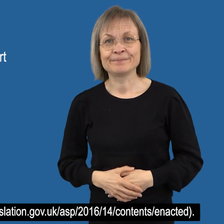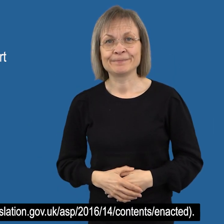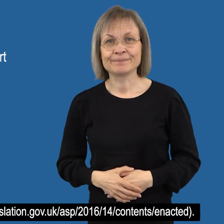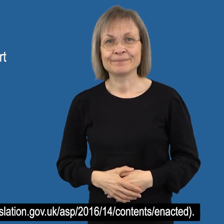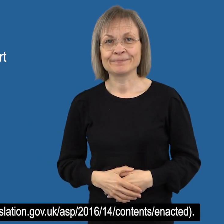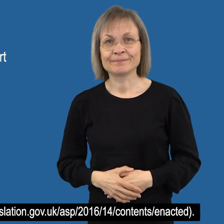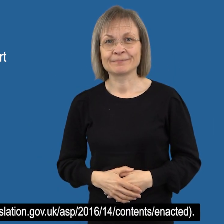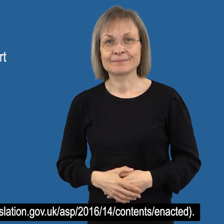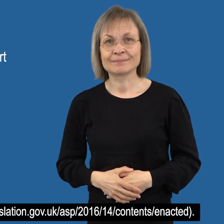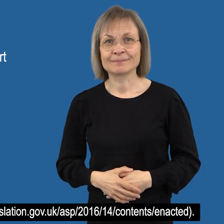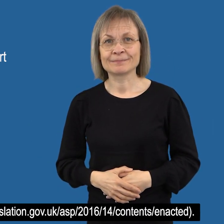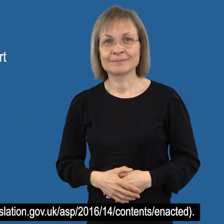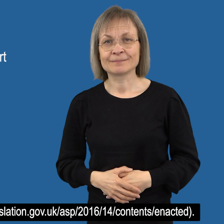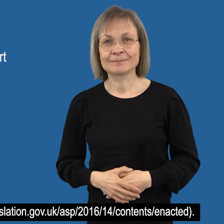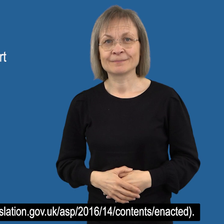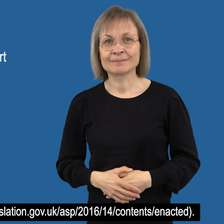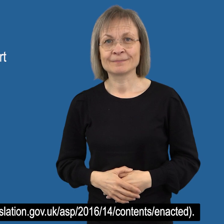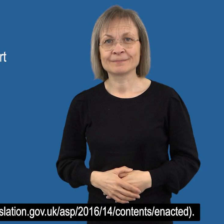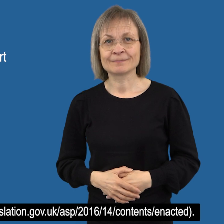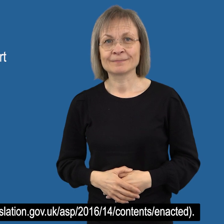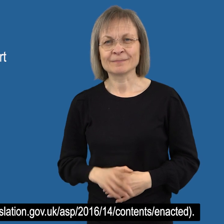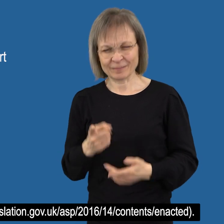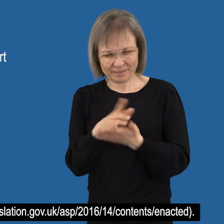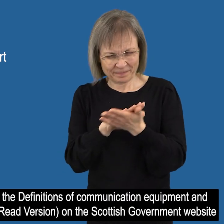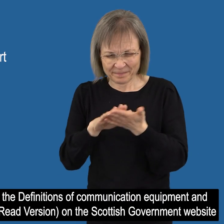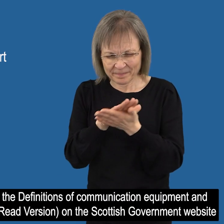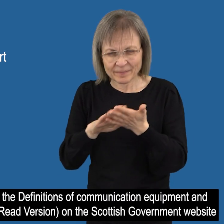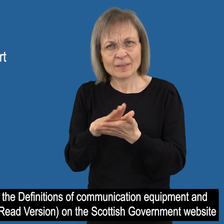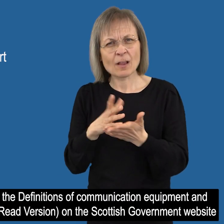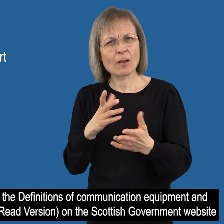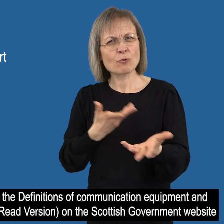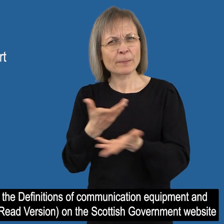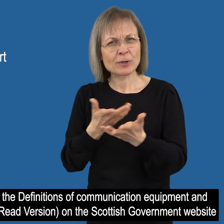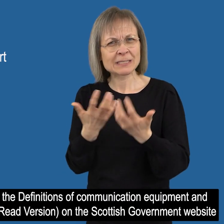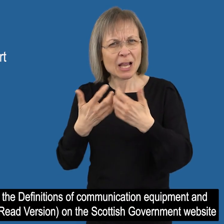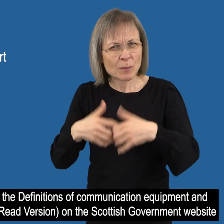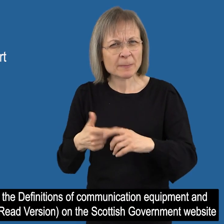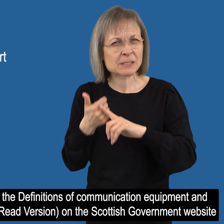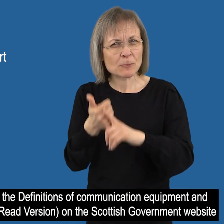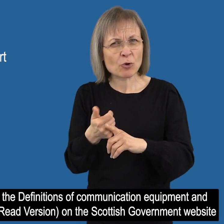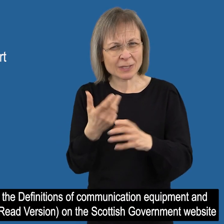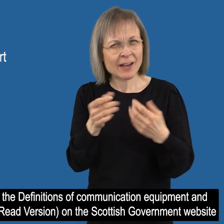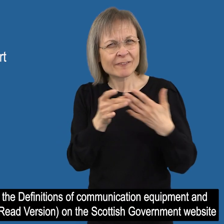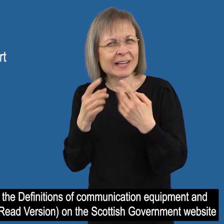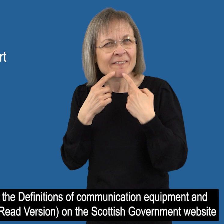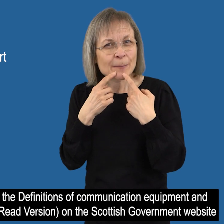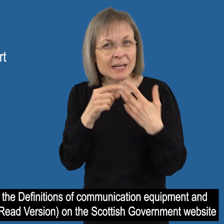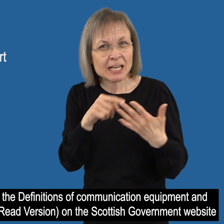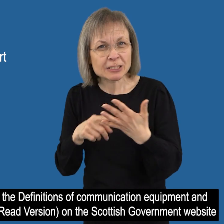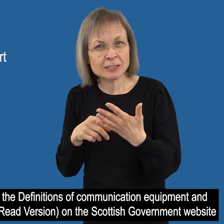www.legislation.gov.uk/ASP/2016/14/contents/enacted. Guidance on the definitions of communication equipment and support, easy read version, on the